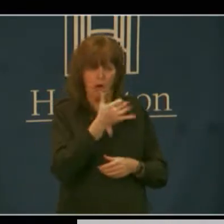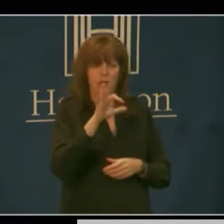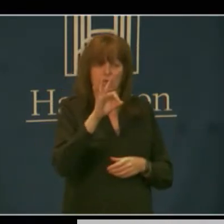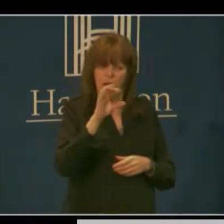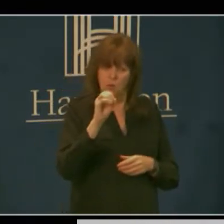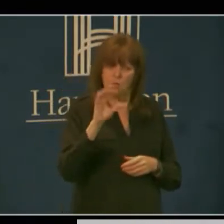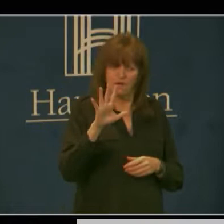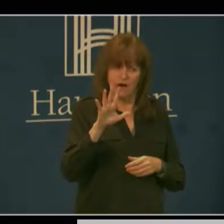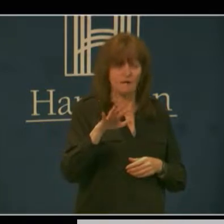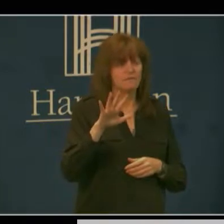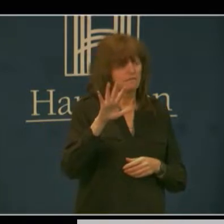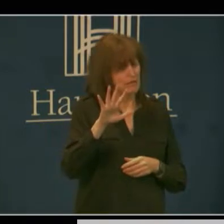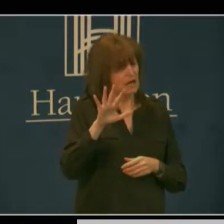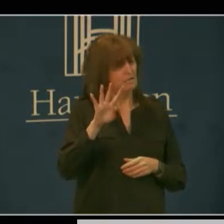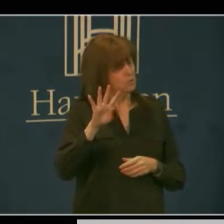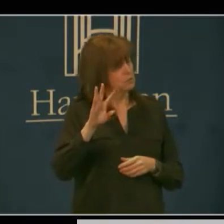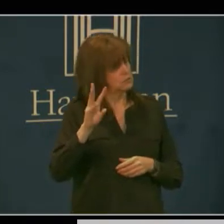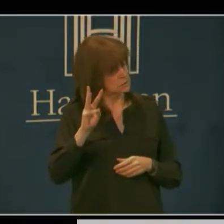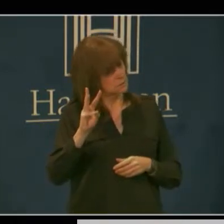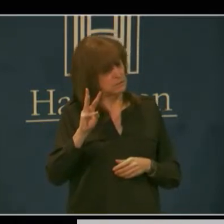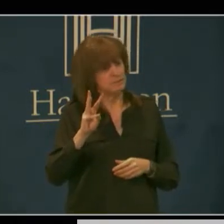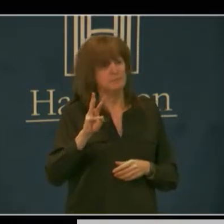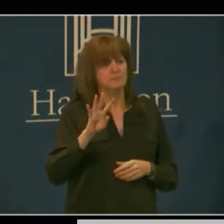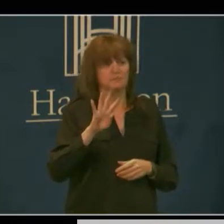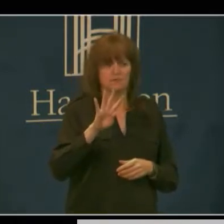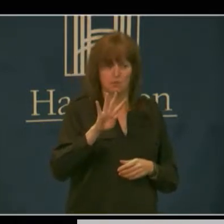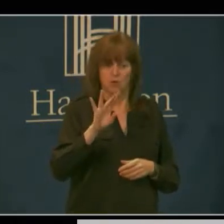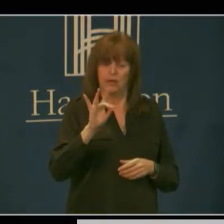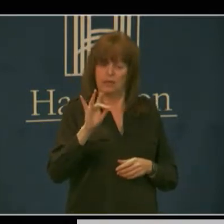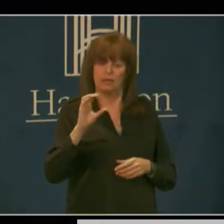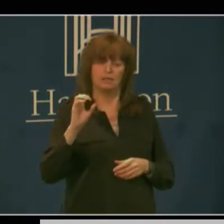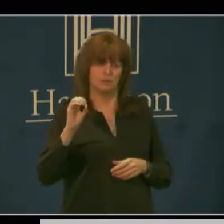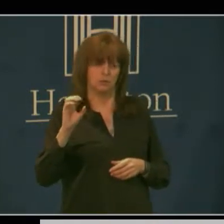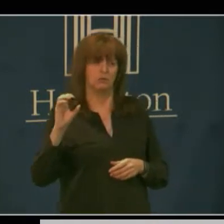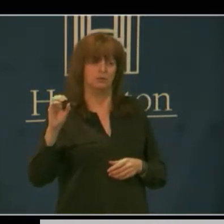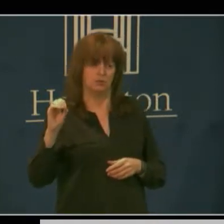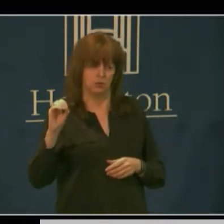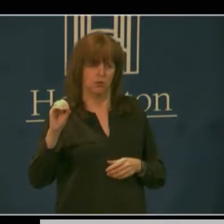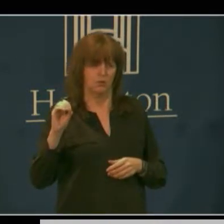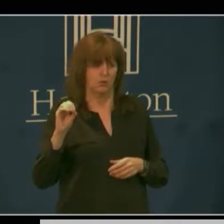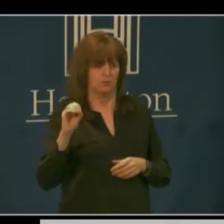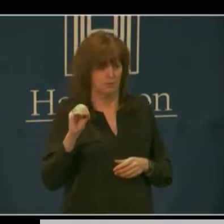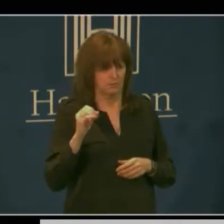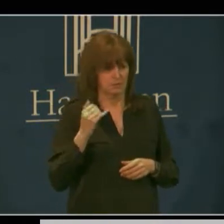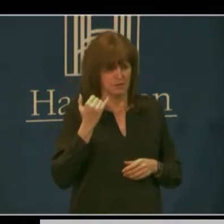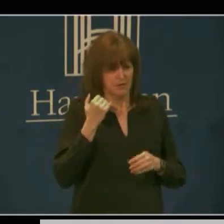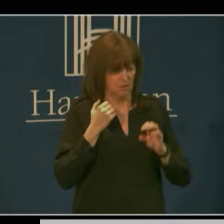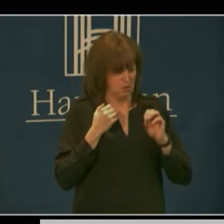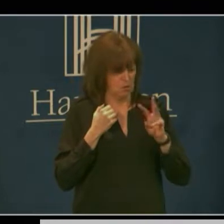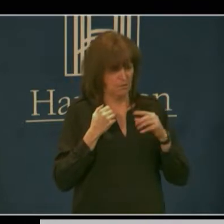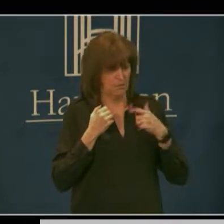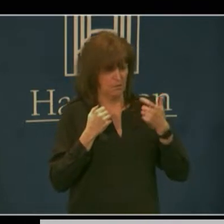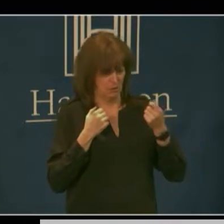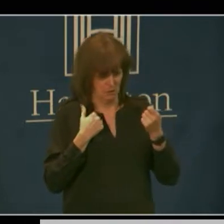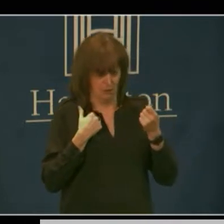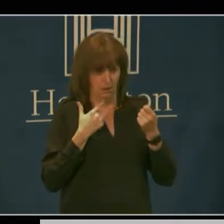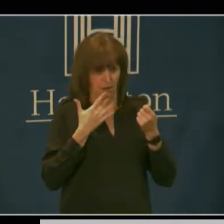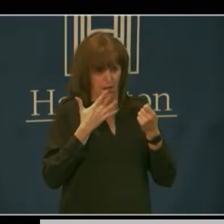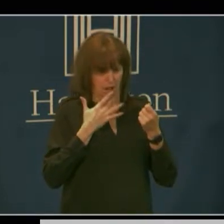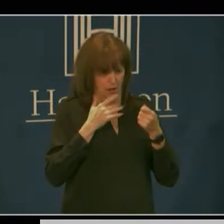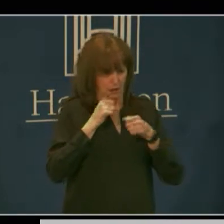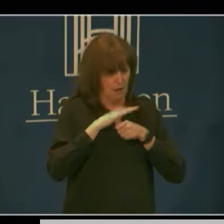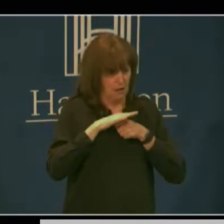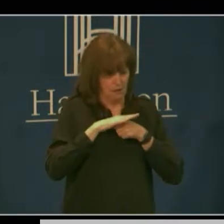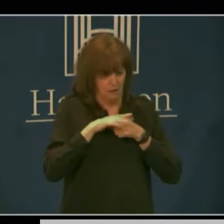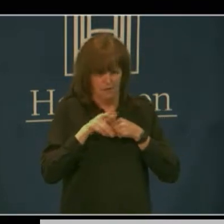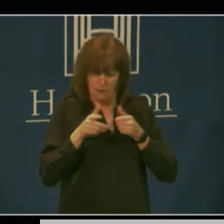905-546-4800 is a great place to start for those who just don't know how they're going to make ends meet in this crisis. We've extended the length of time that